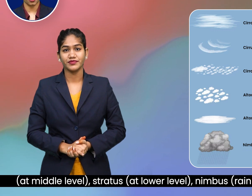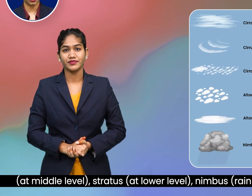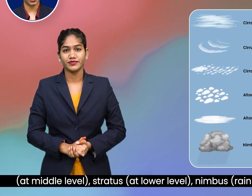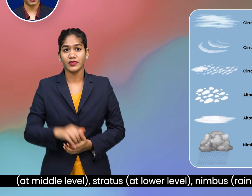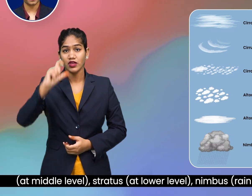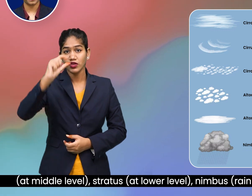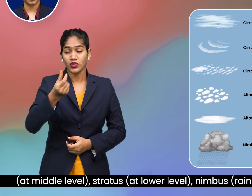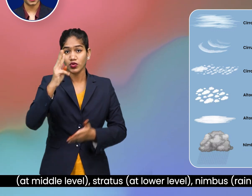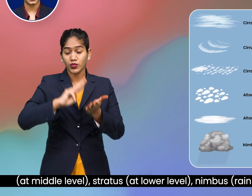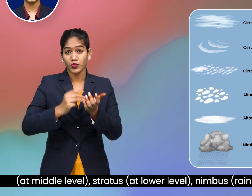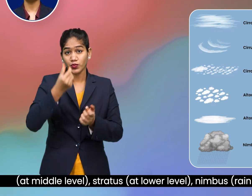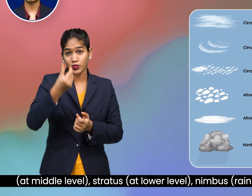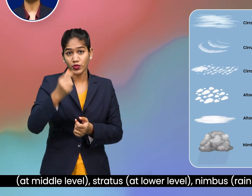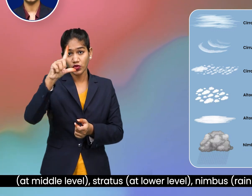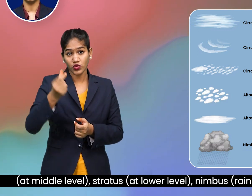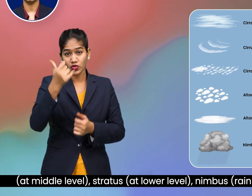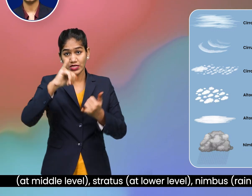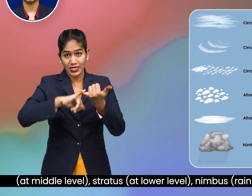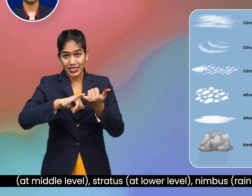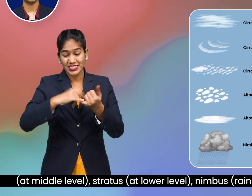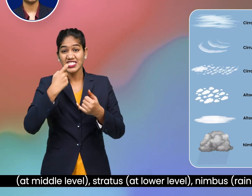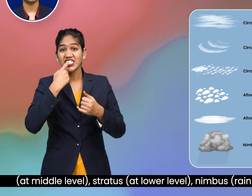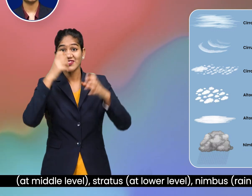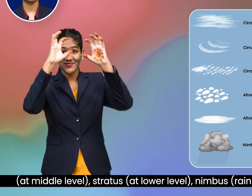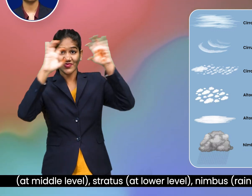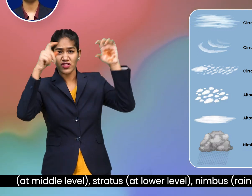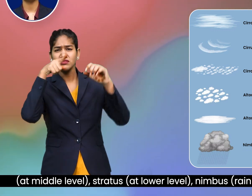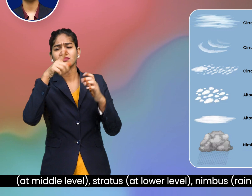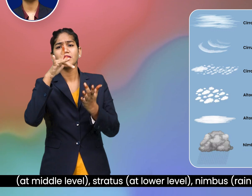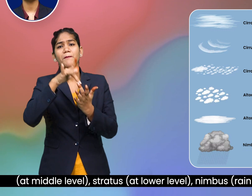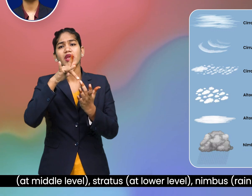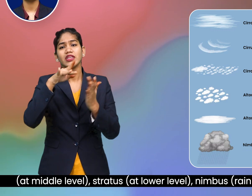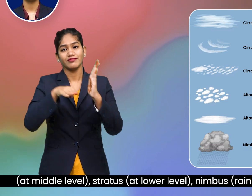cumulus clouds at middle level,